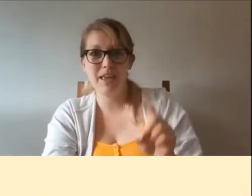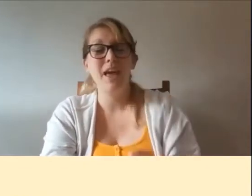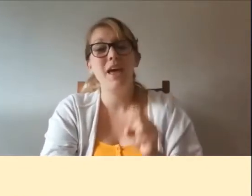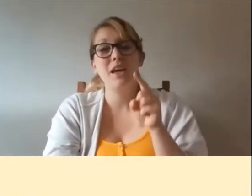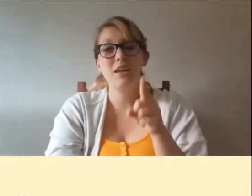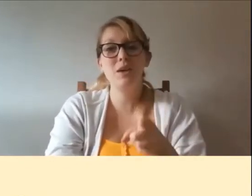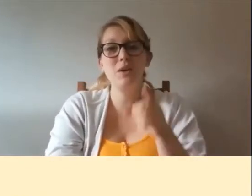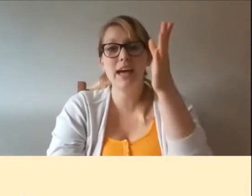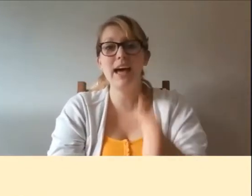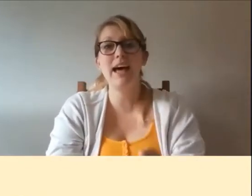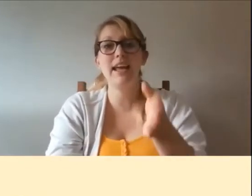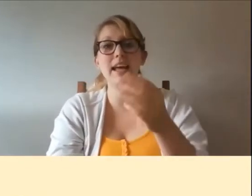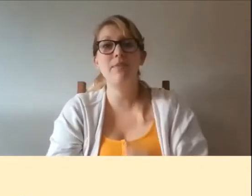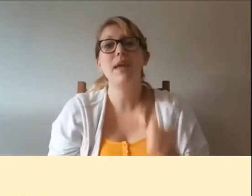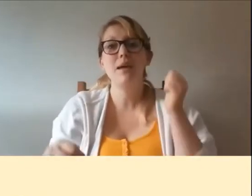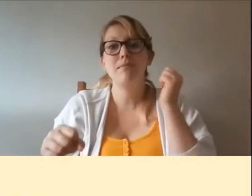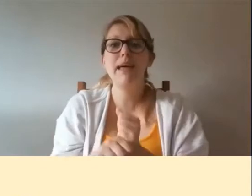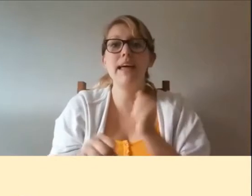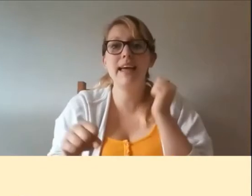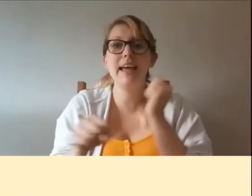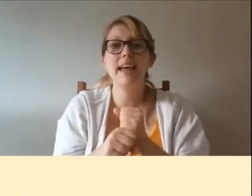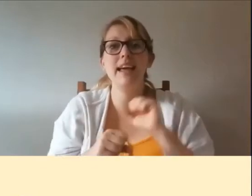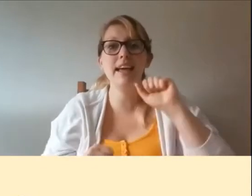3, 2, 1. You gotta